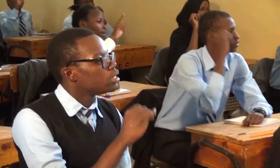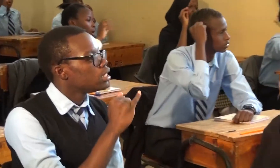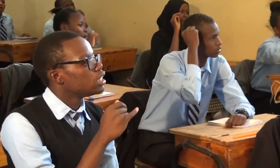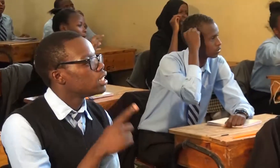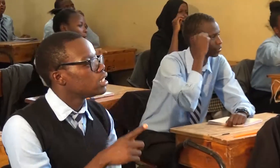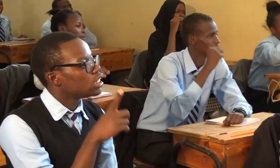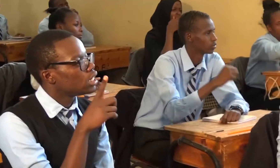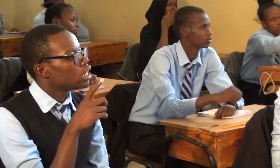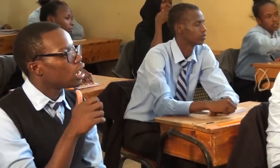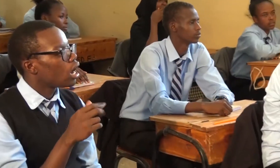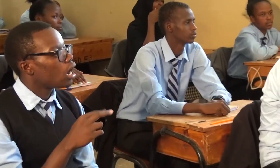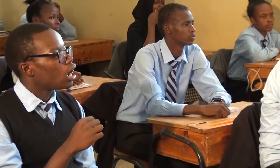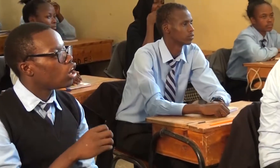Me la. Noi.